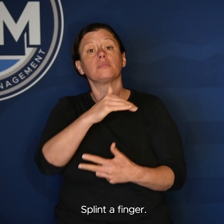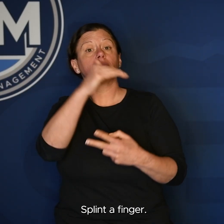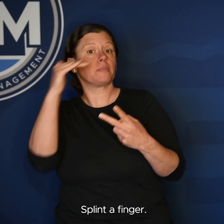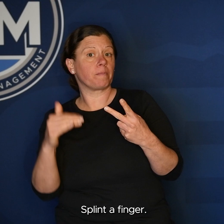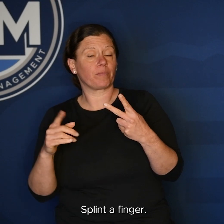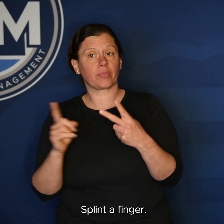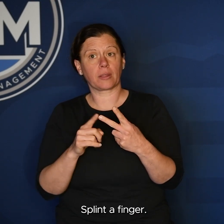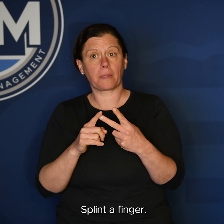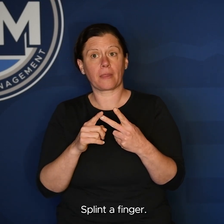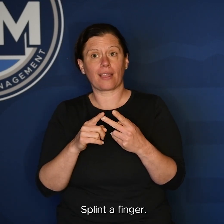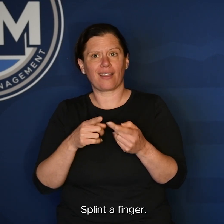Splint a finger.